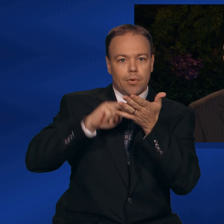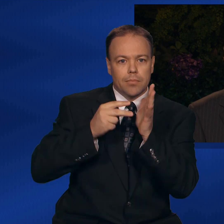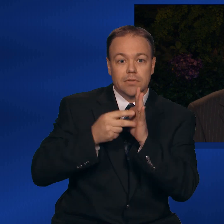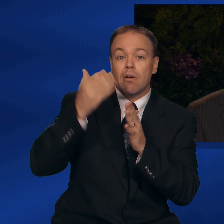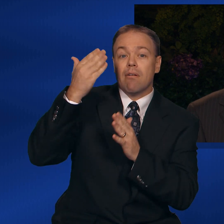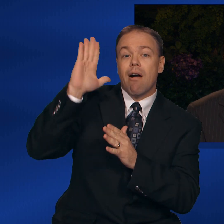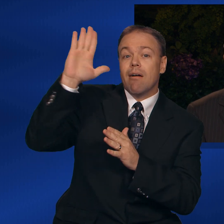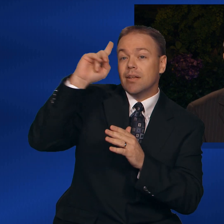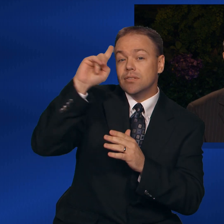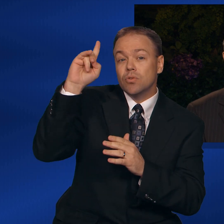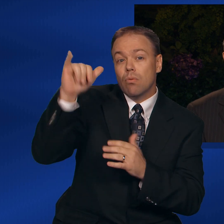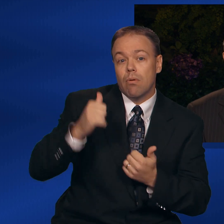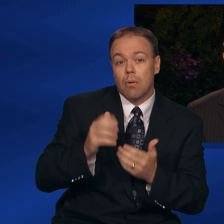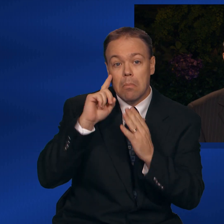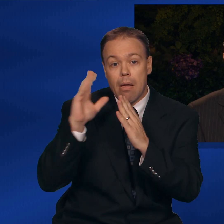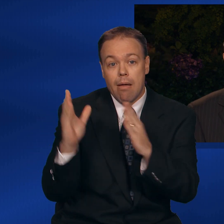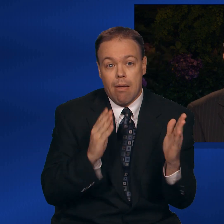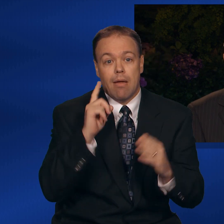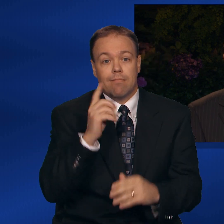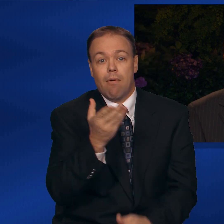eternal plan for them.